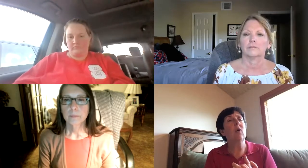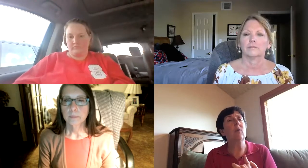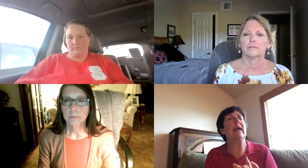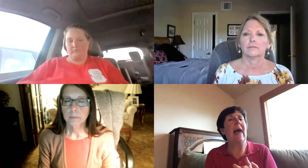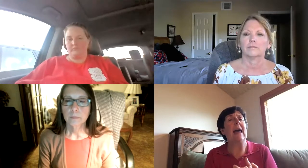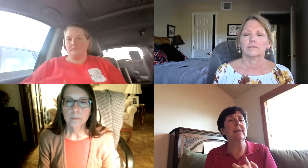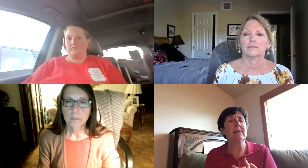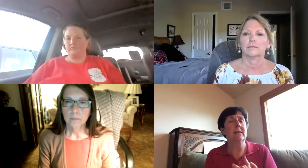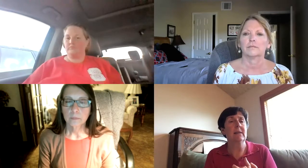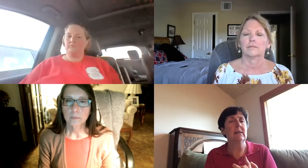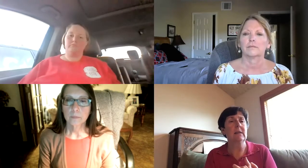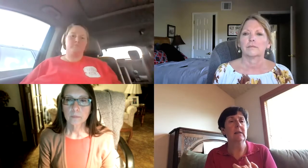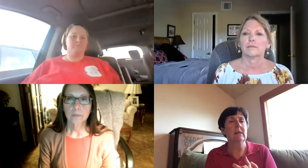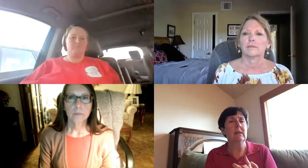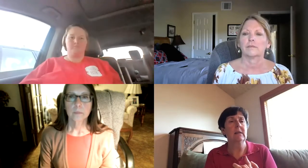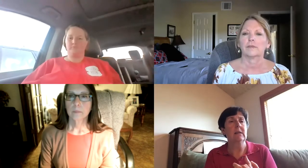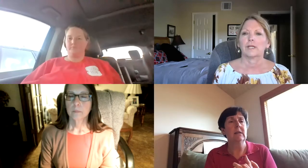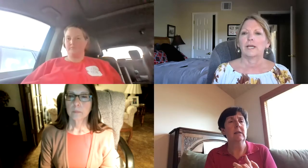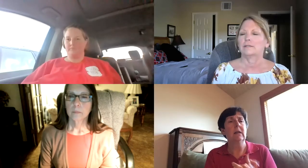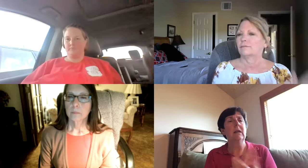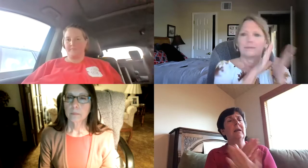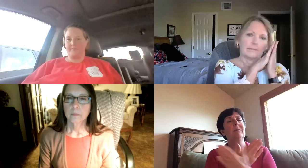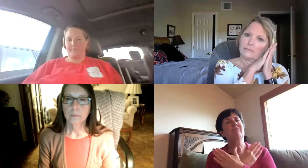Rest or relax.